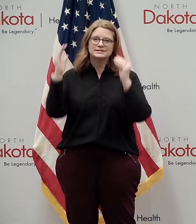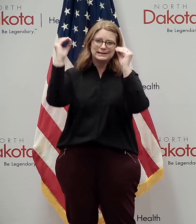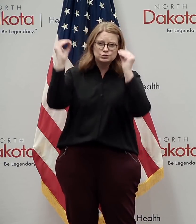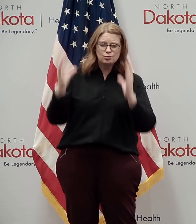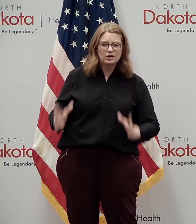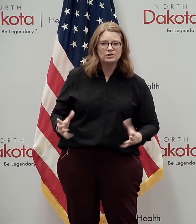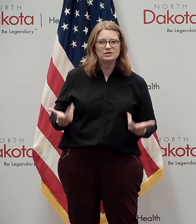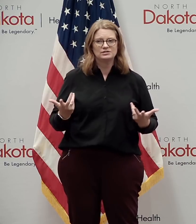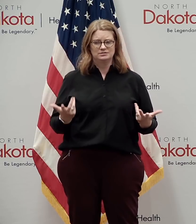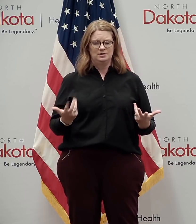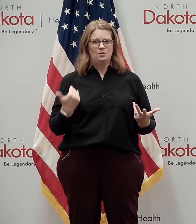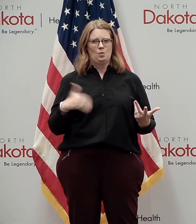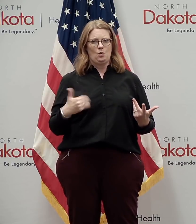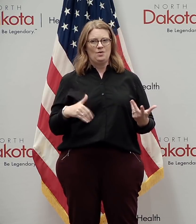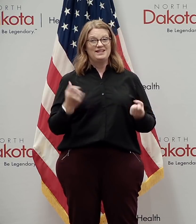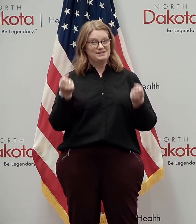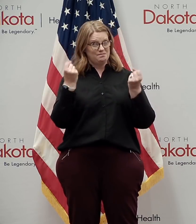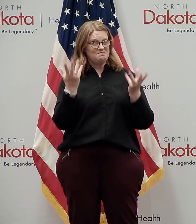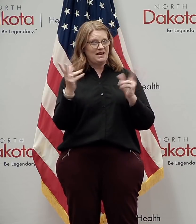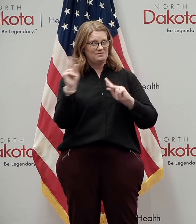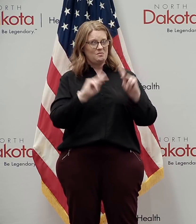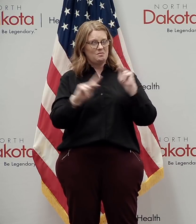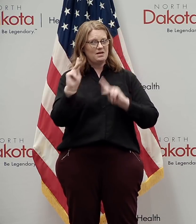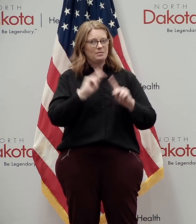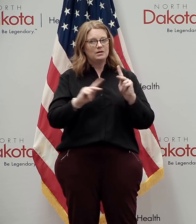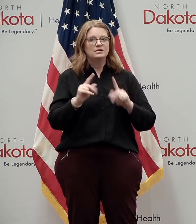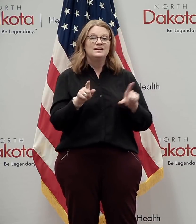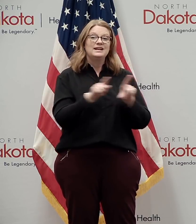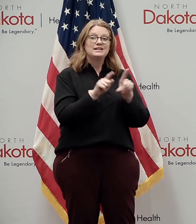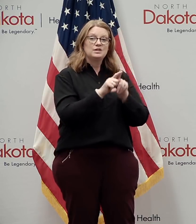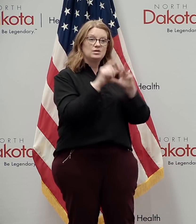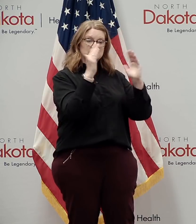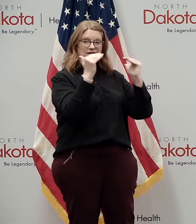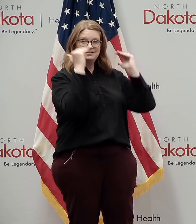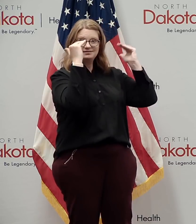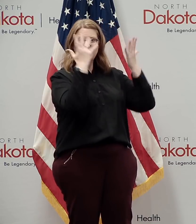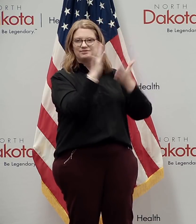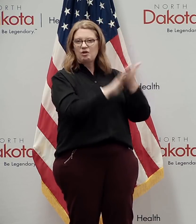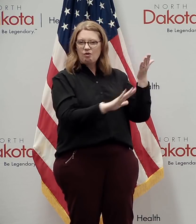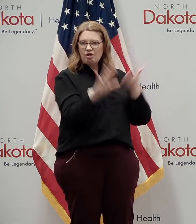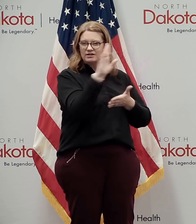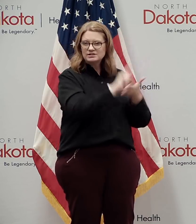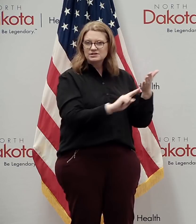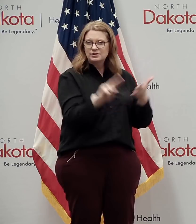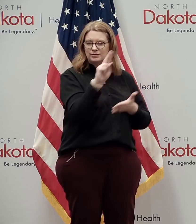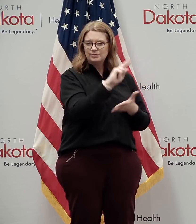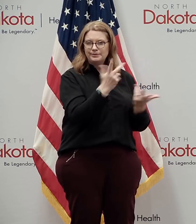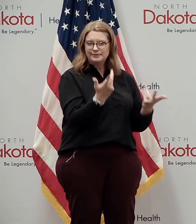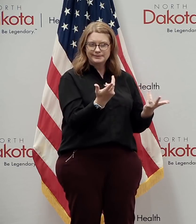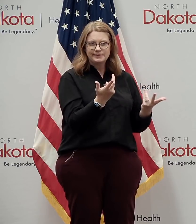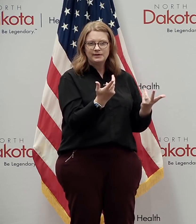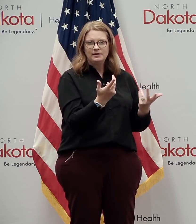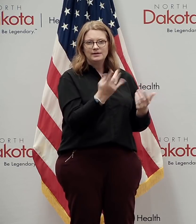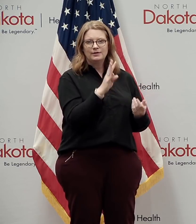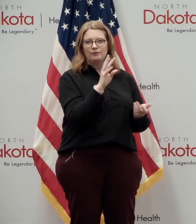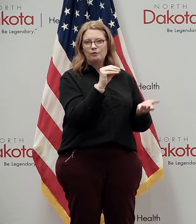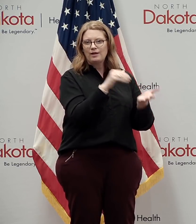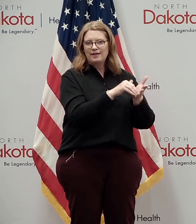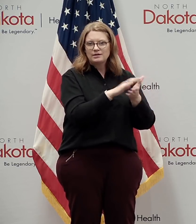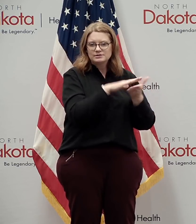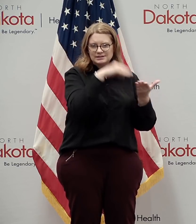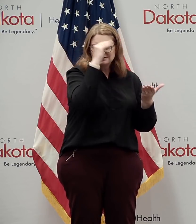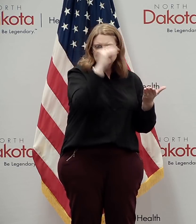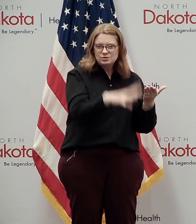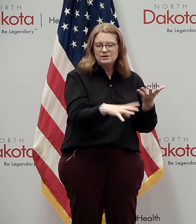area, and then if you throw in higher ed, that's another 45,000 students plus another, say,